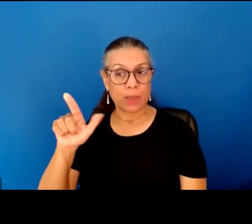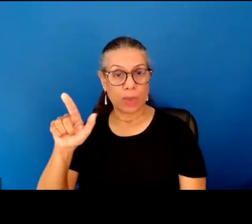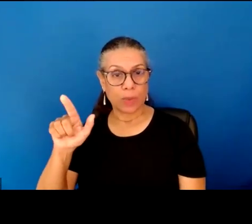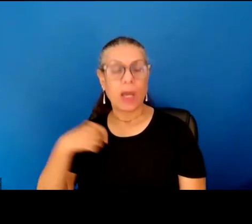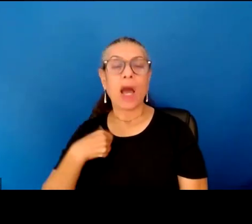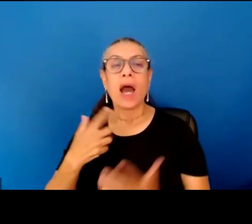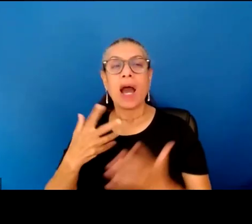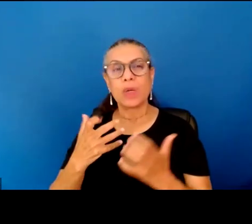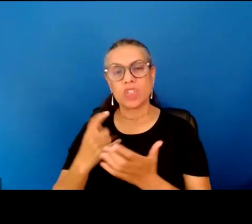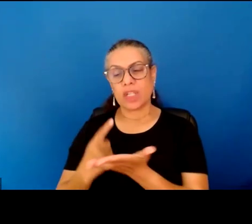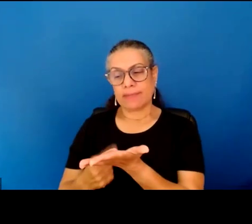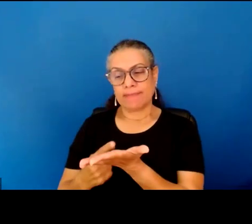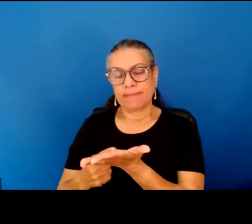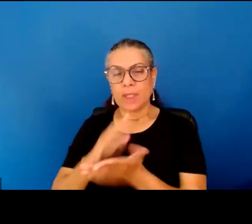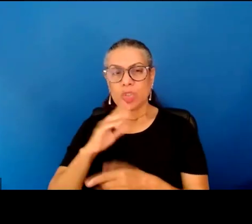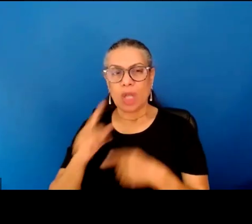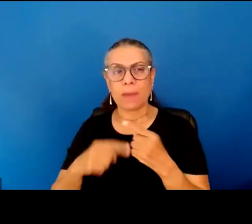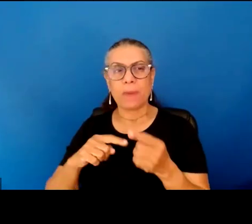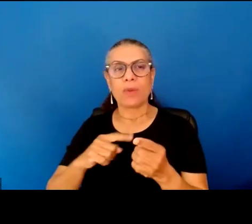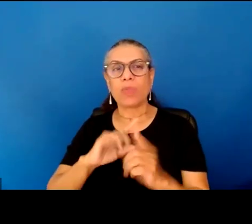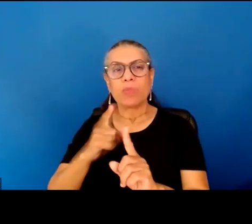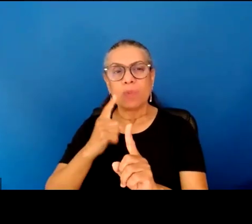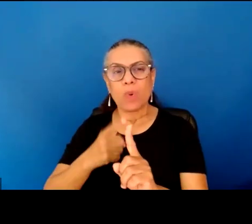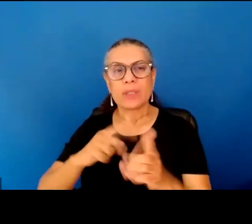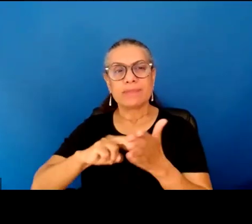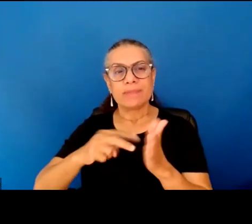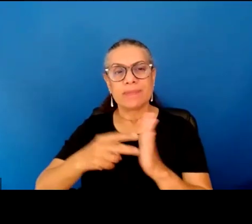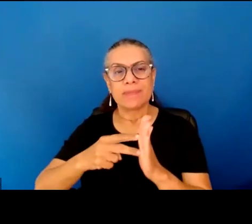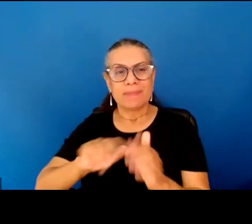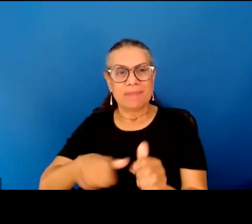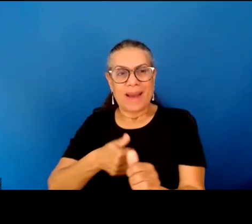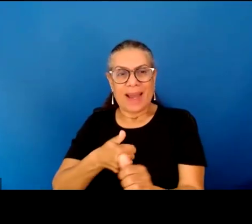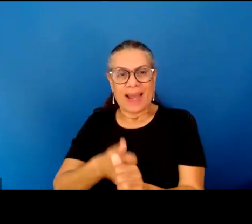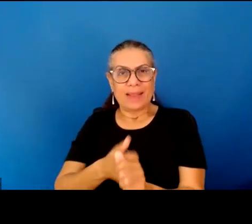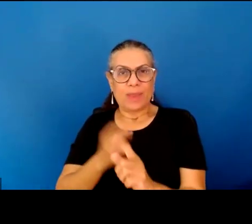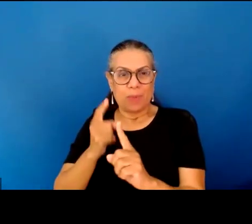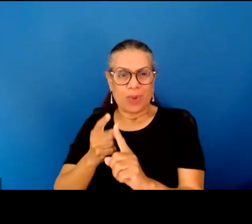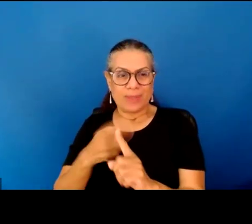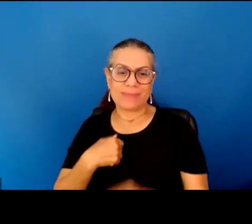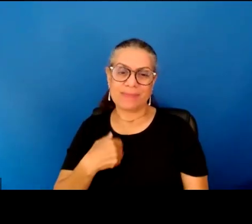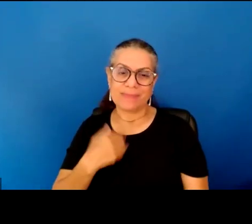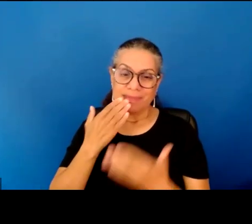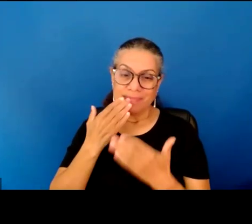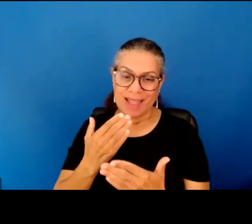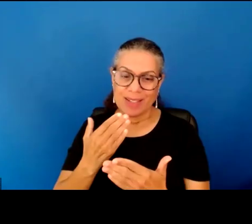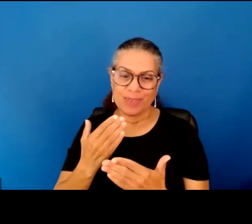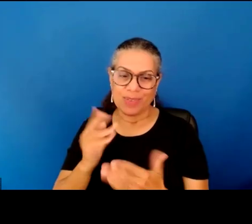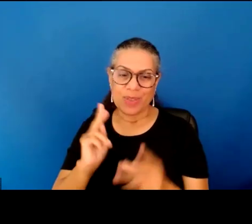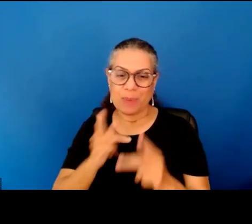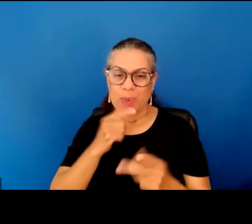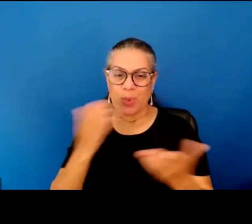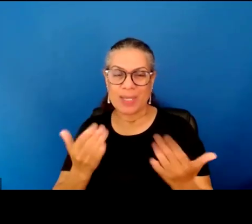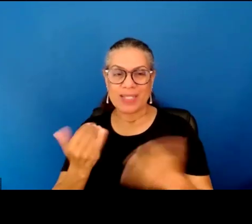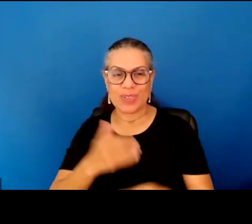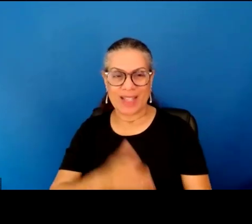around the dialogue of the intention behind the points. And it's great to see Ms. Tung here tonight, who will correct me, I'm